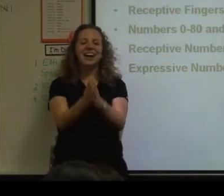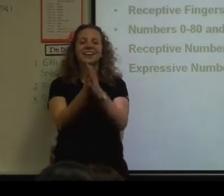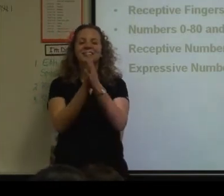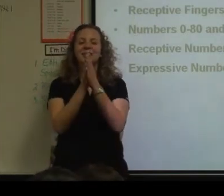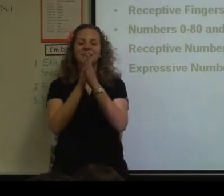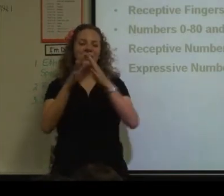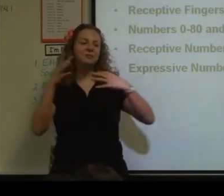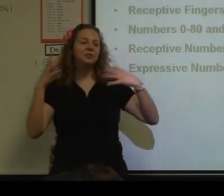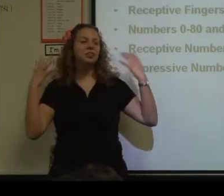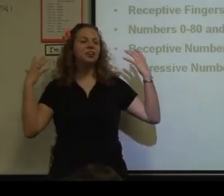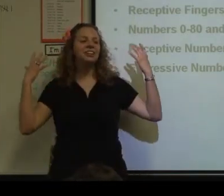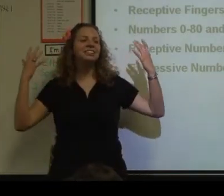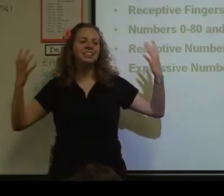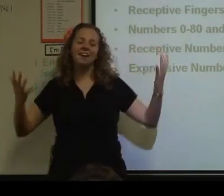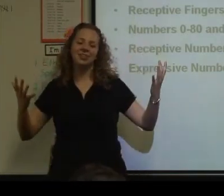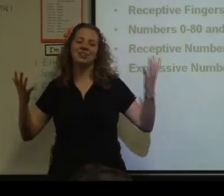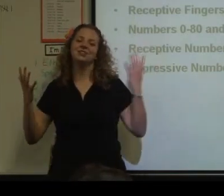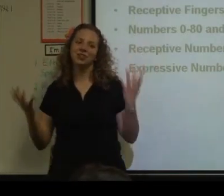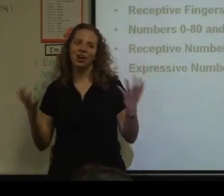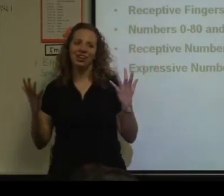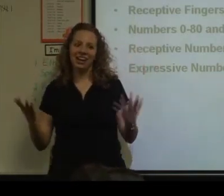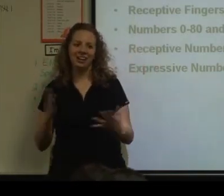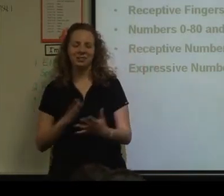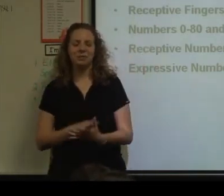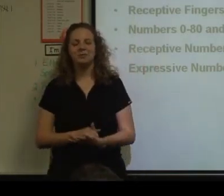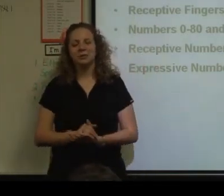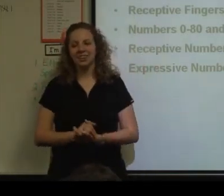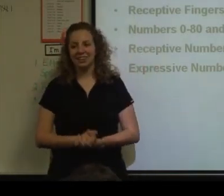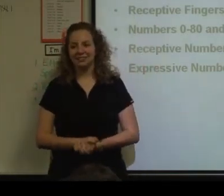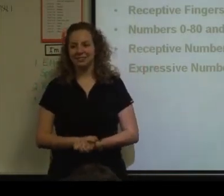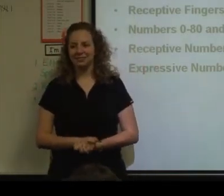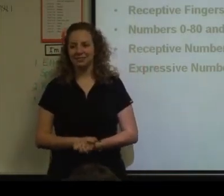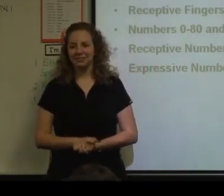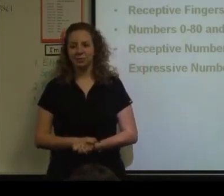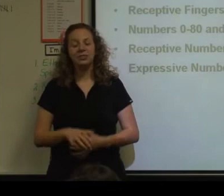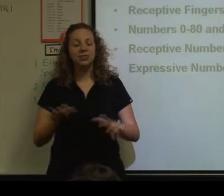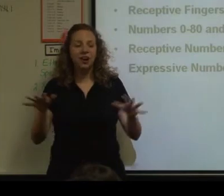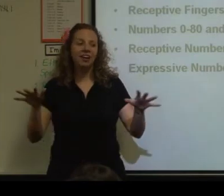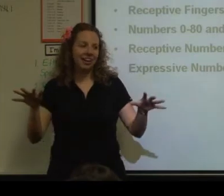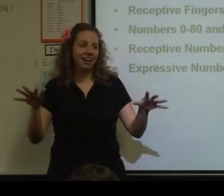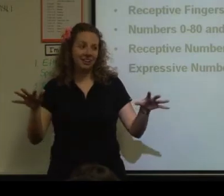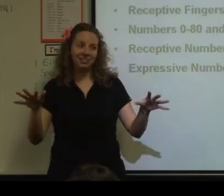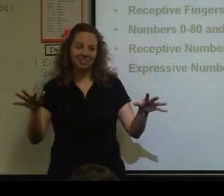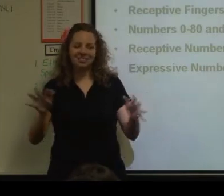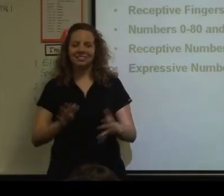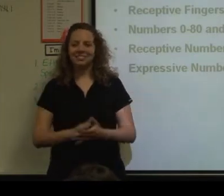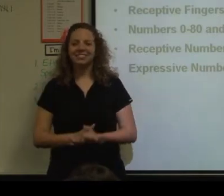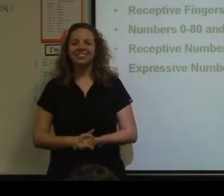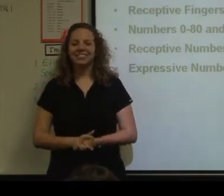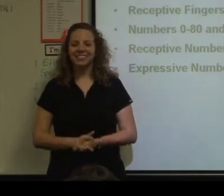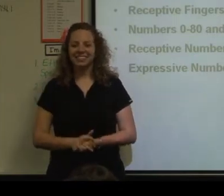Okay, so if there was 37 doll hairs, what would you sign? With the doll hairs.